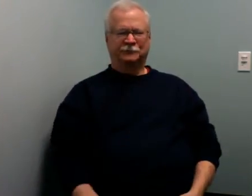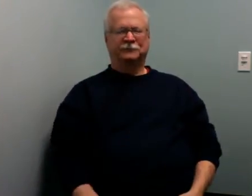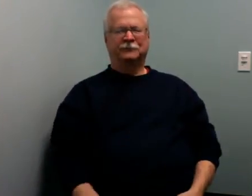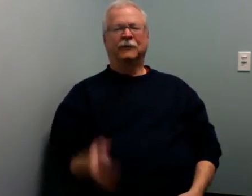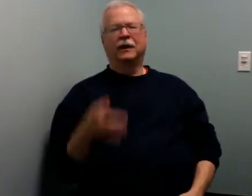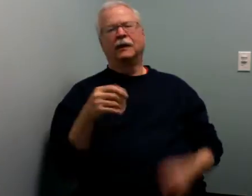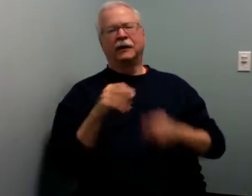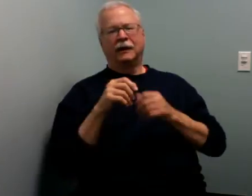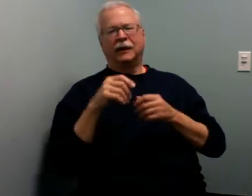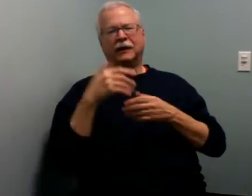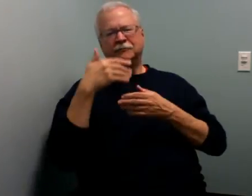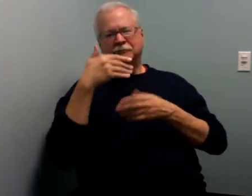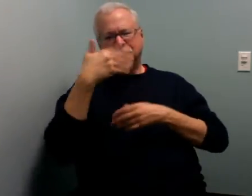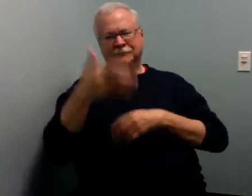what we were doing.